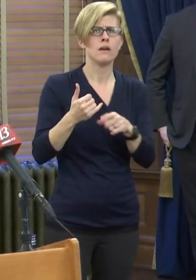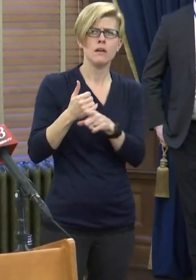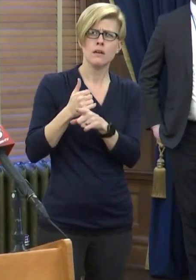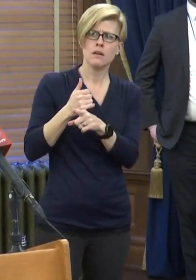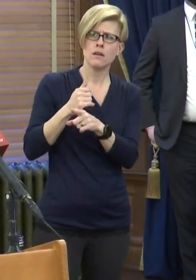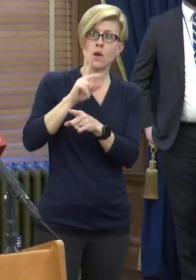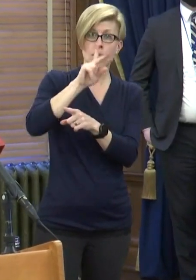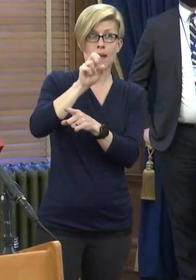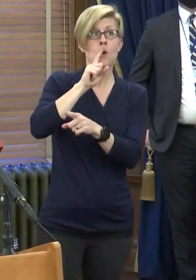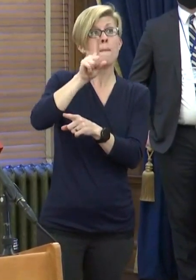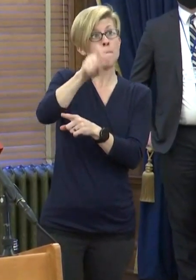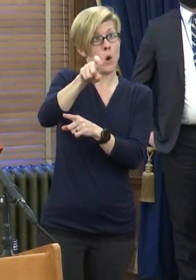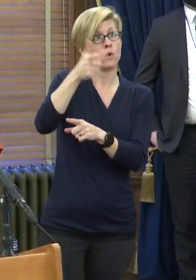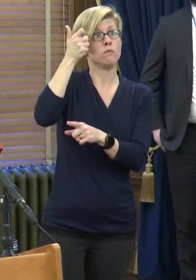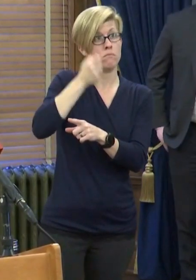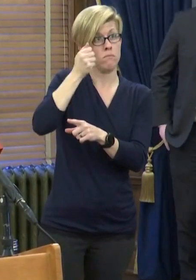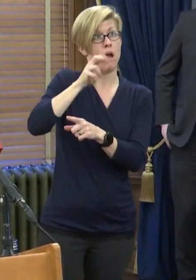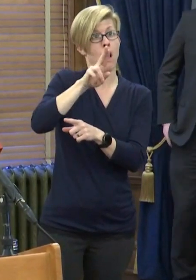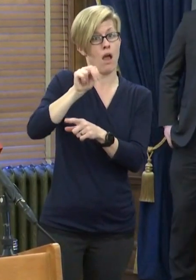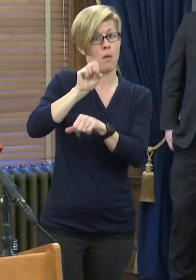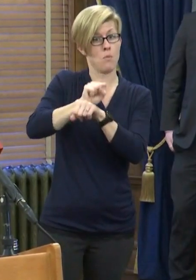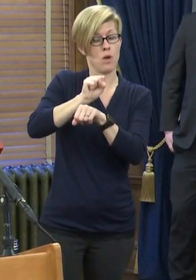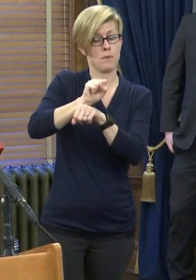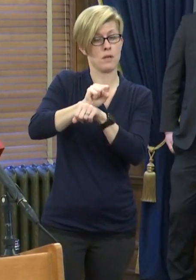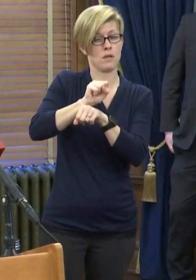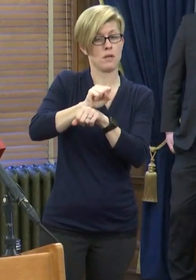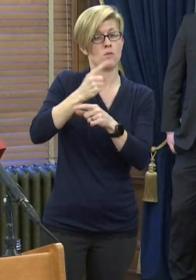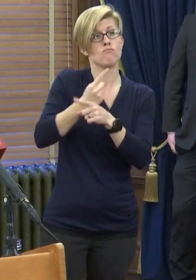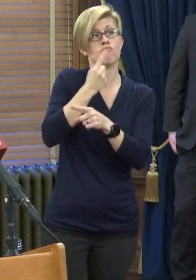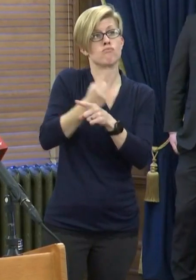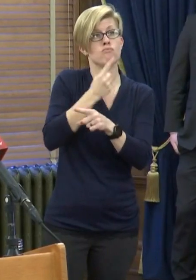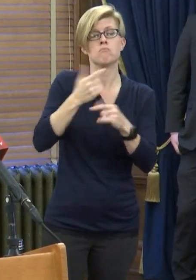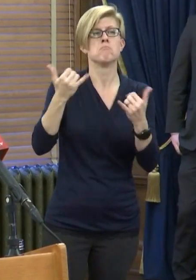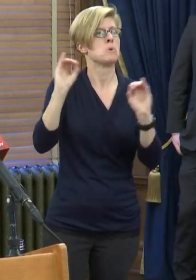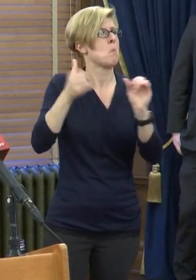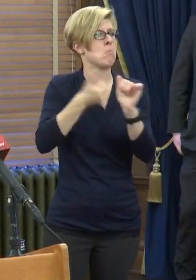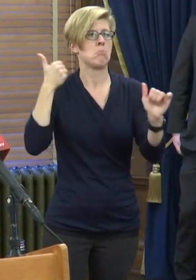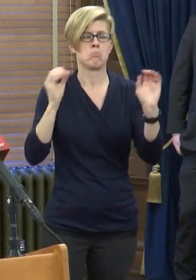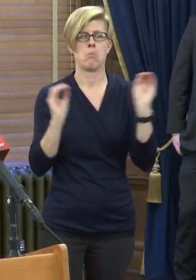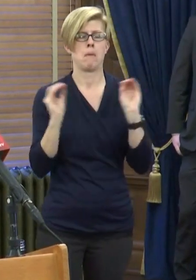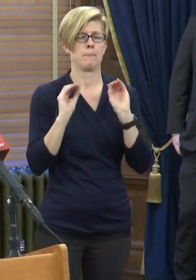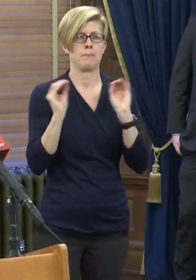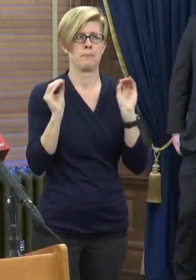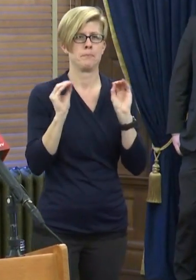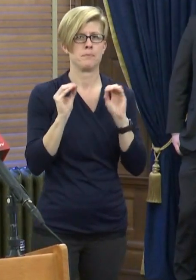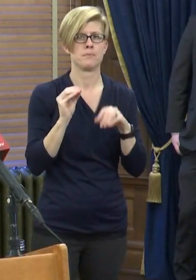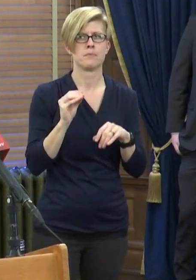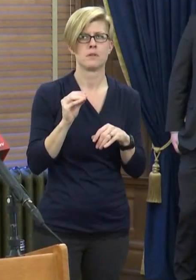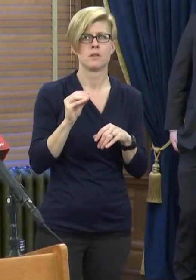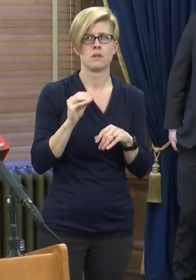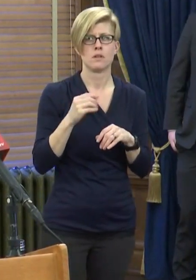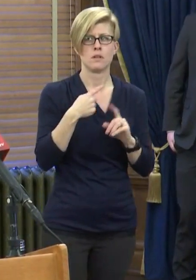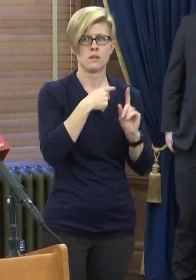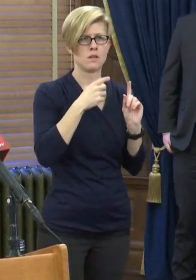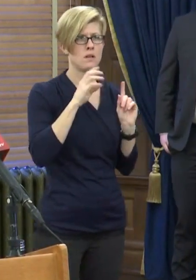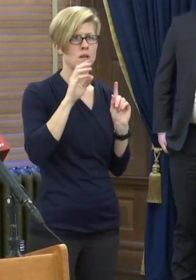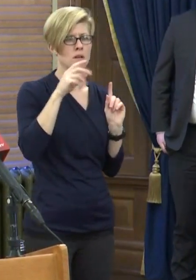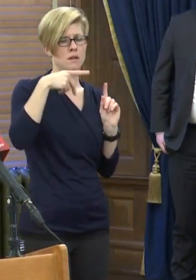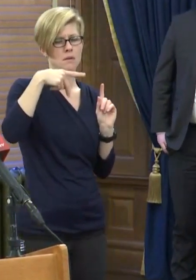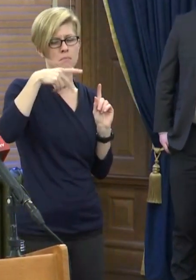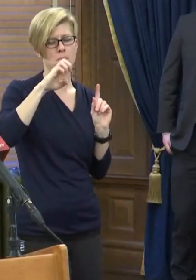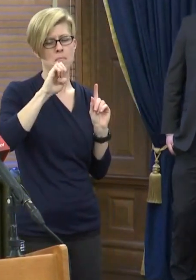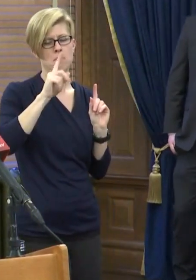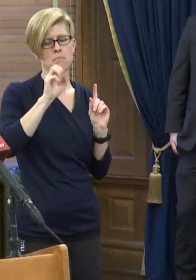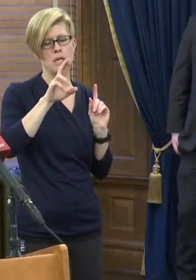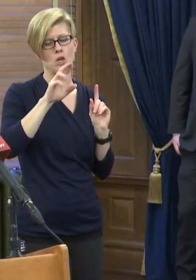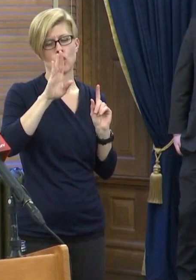are eligible for unemployment payments, the regular unemployment program, there is no backlog. Deputy Secretary Peter Brady's here with me, and